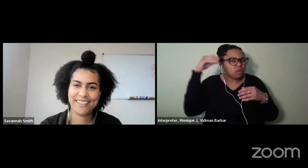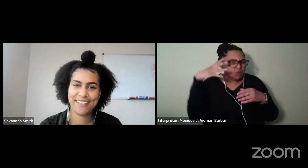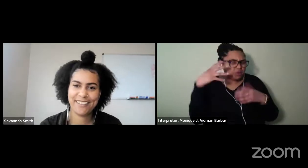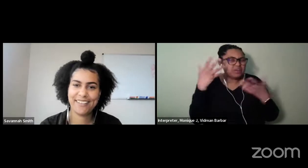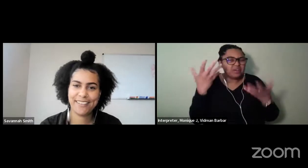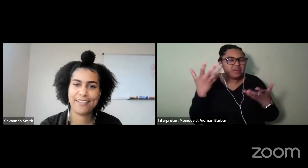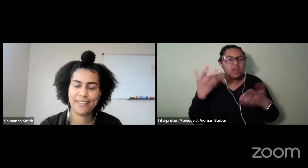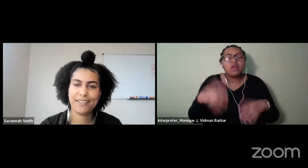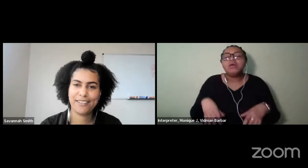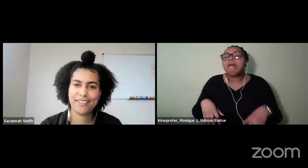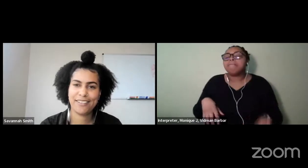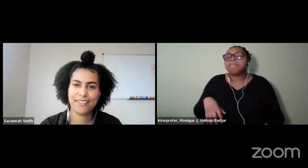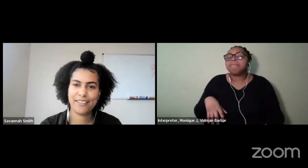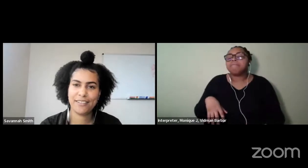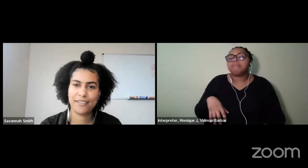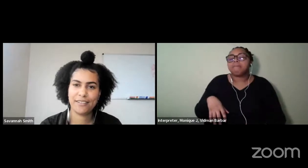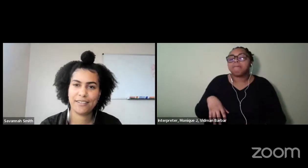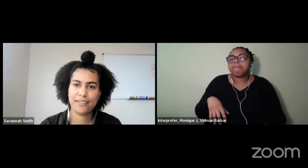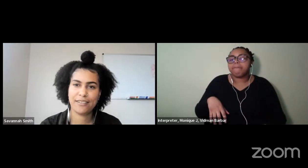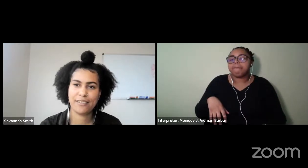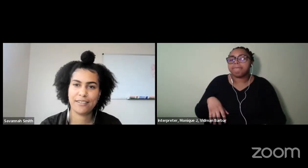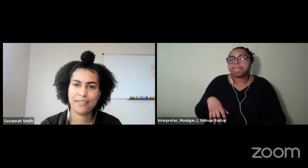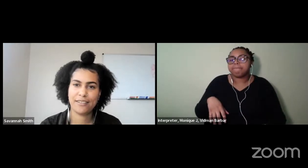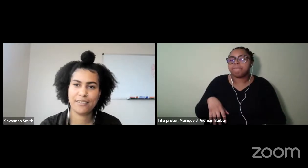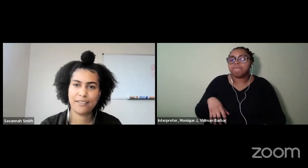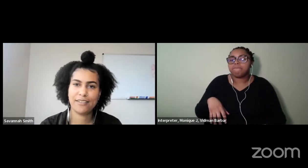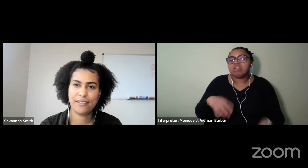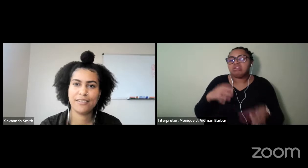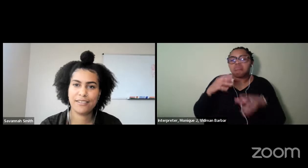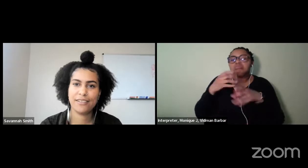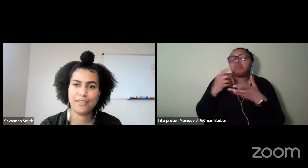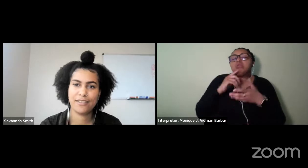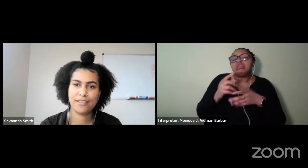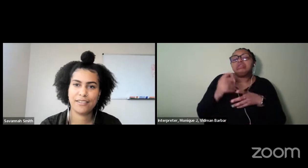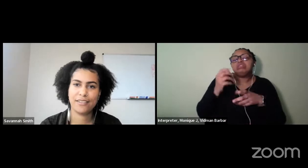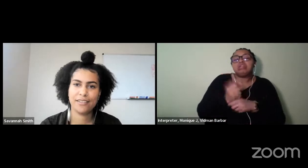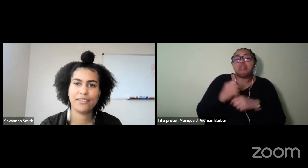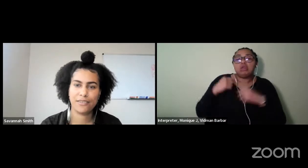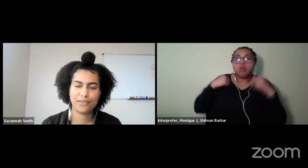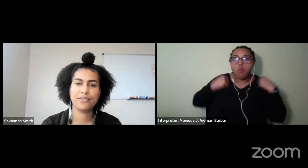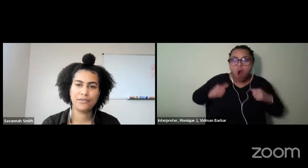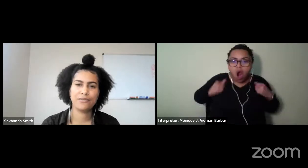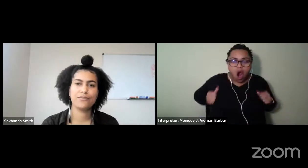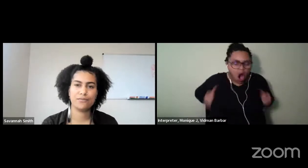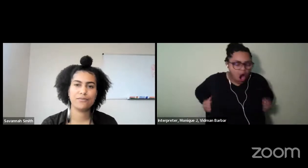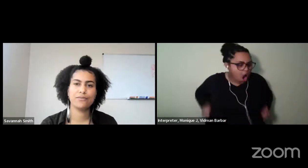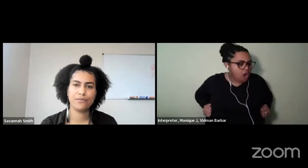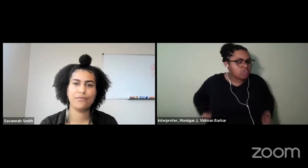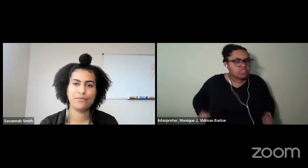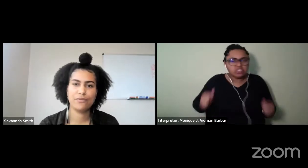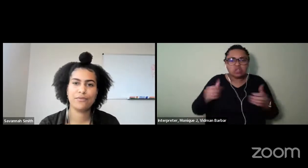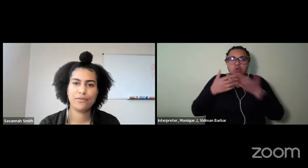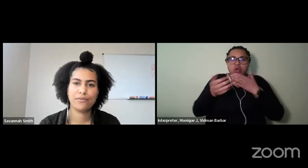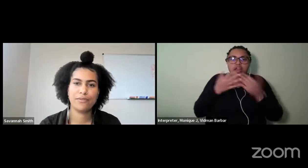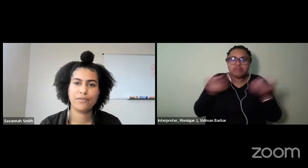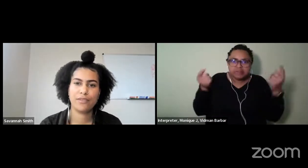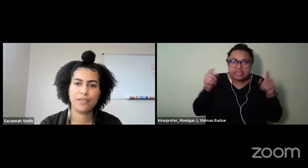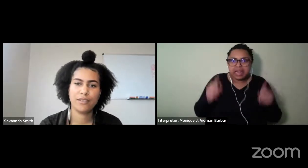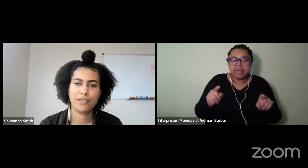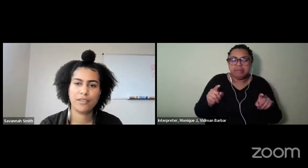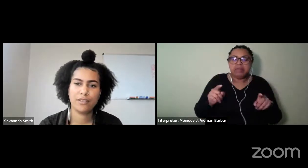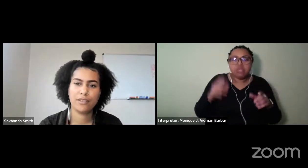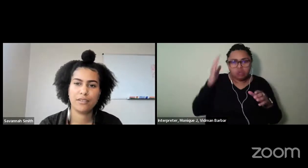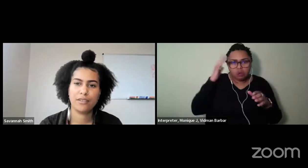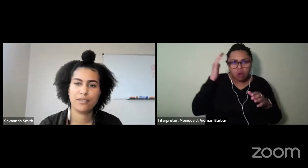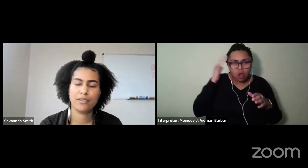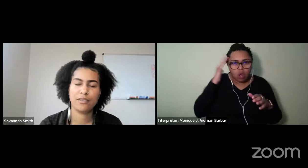there, just getting washed and like washing away kind of just whatever is going on. So maybe in that way, it's kind of like